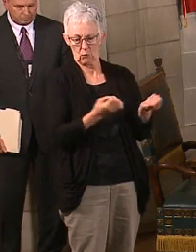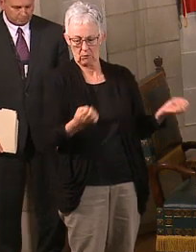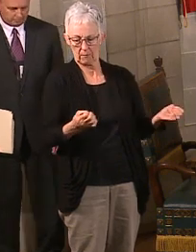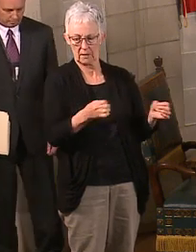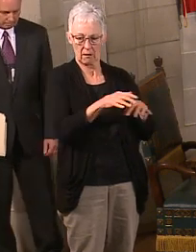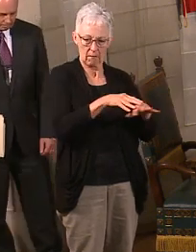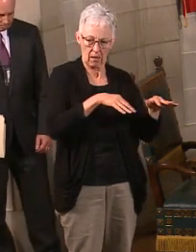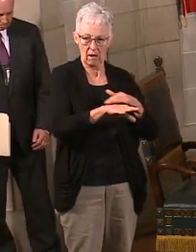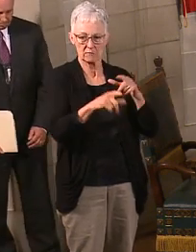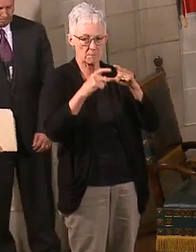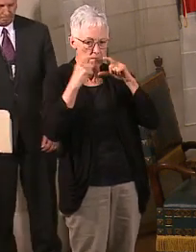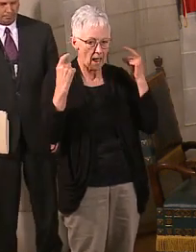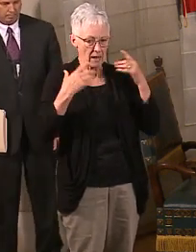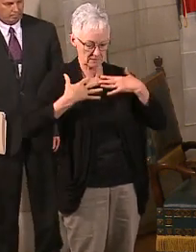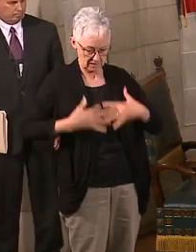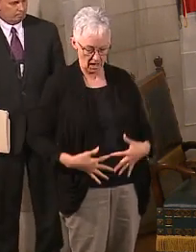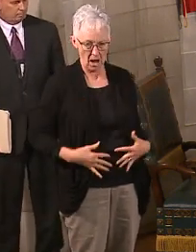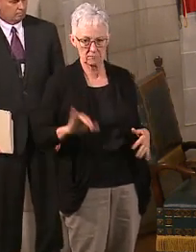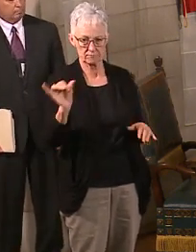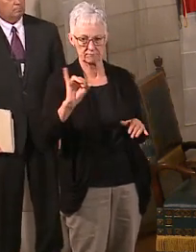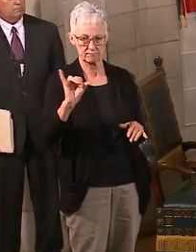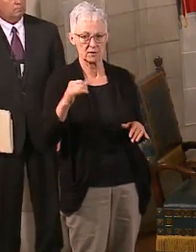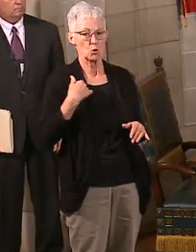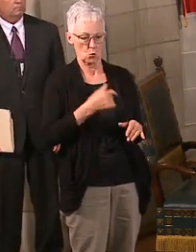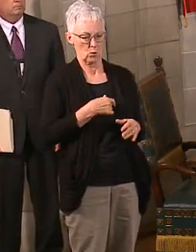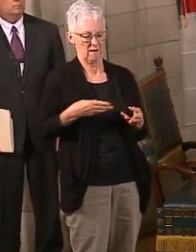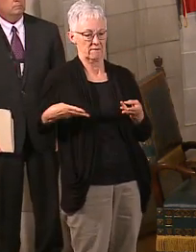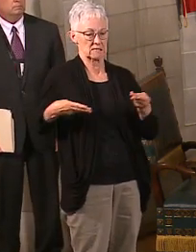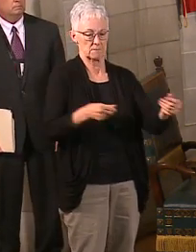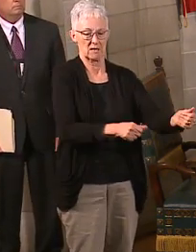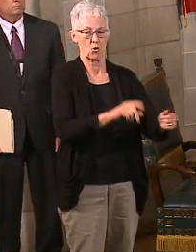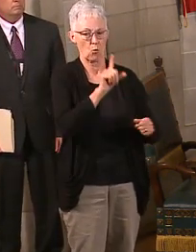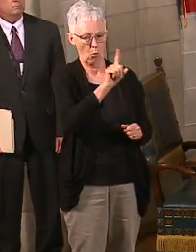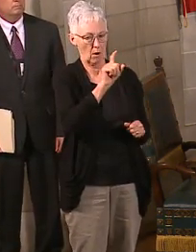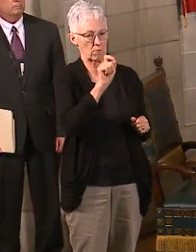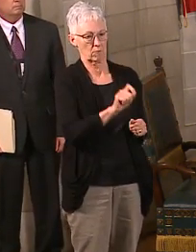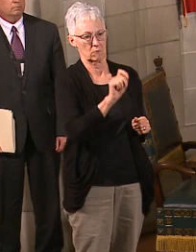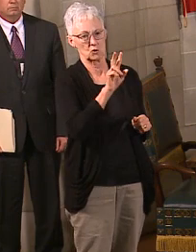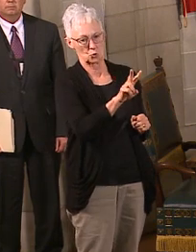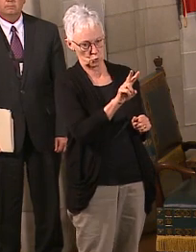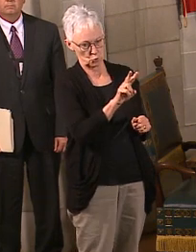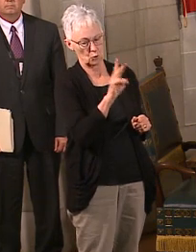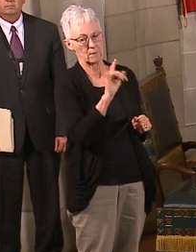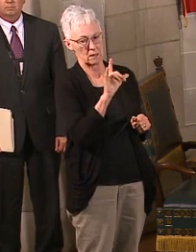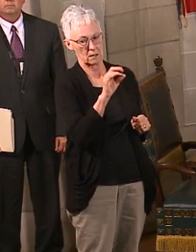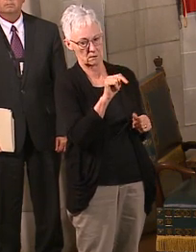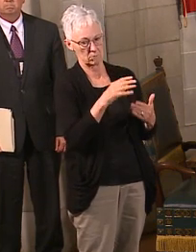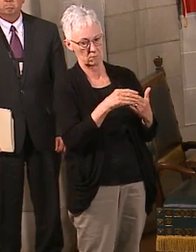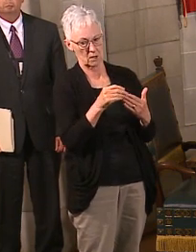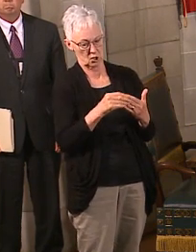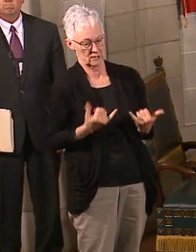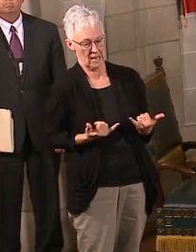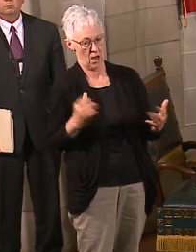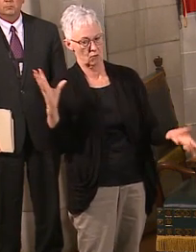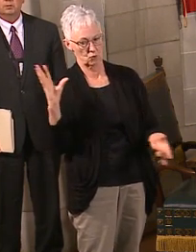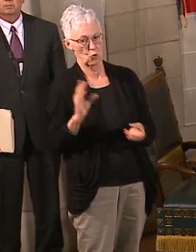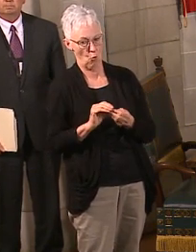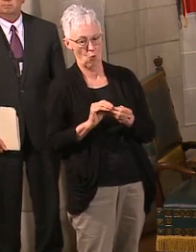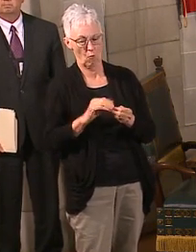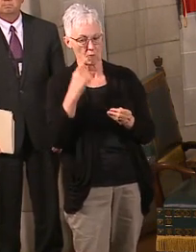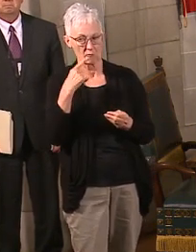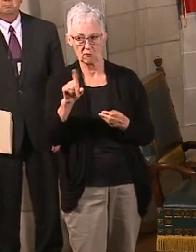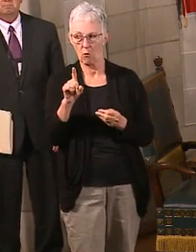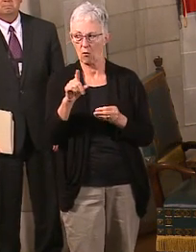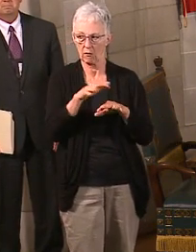week, with regard to that. We've spent about $1.2 million on PPE that we have received, and we're of course looking to do